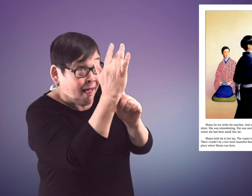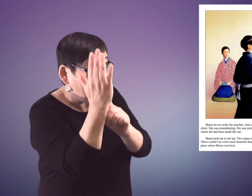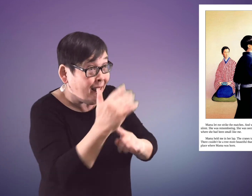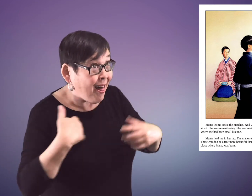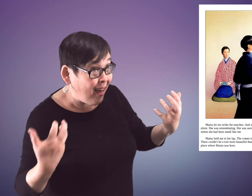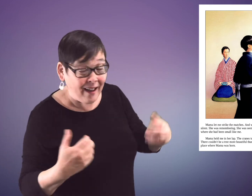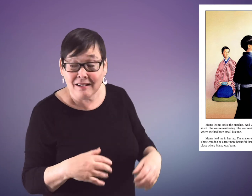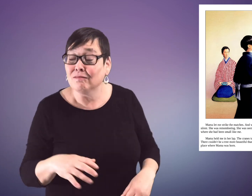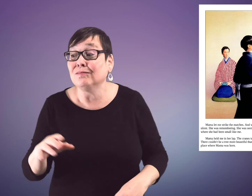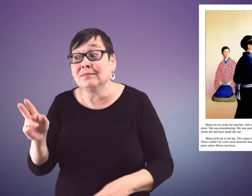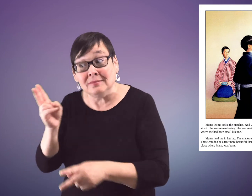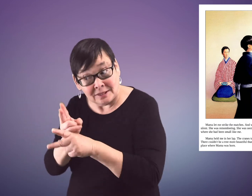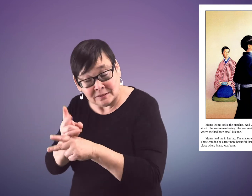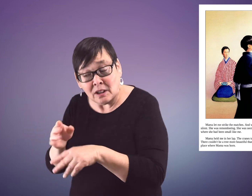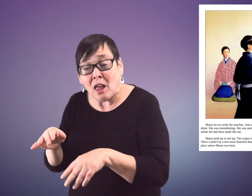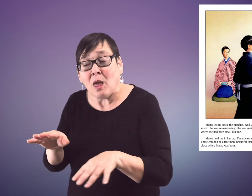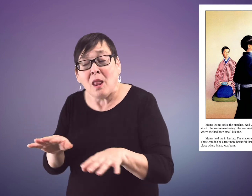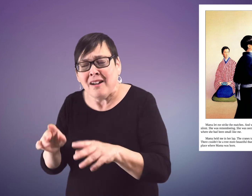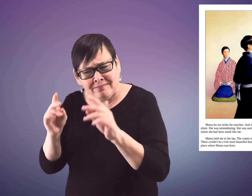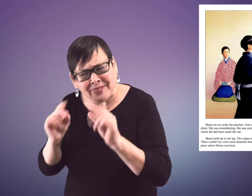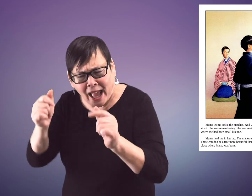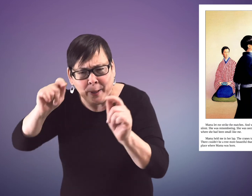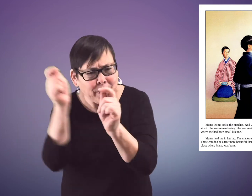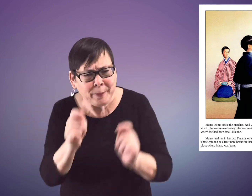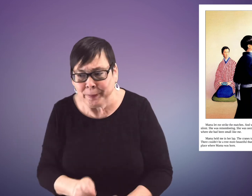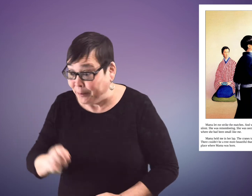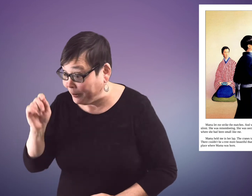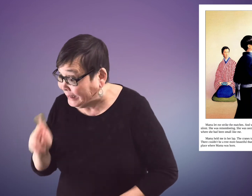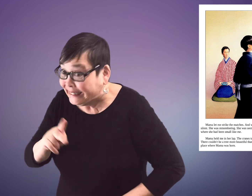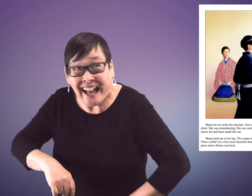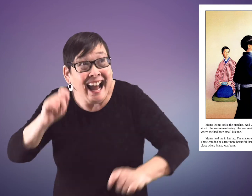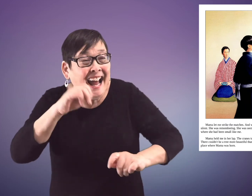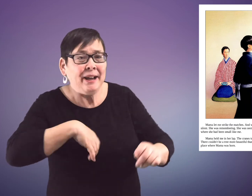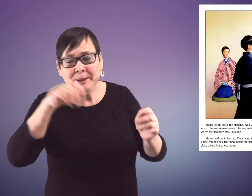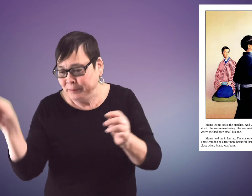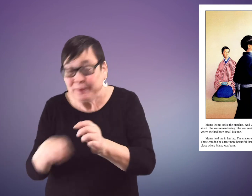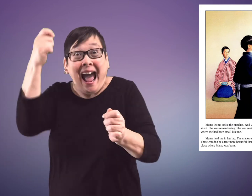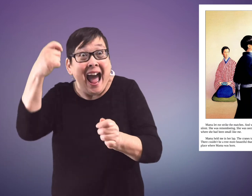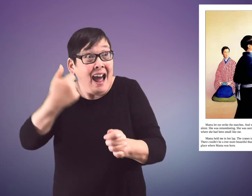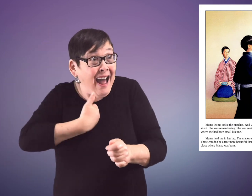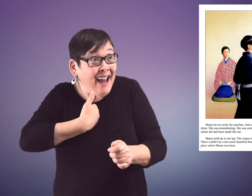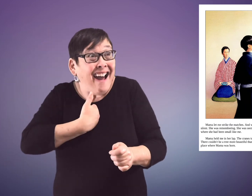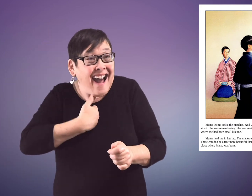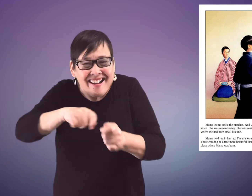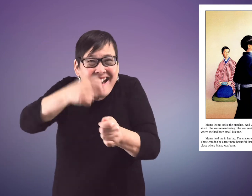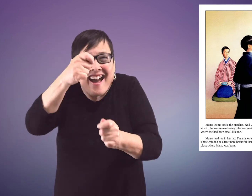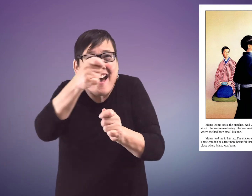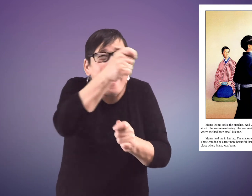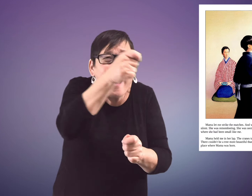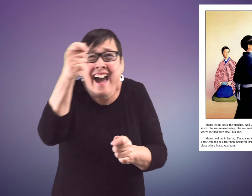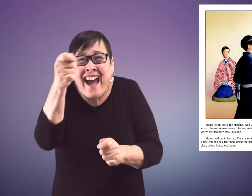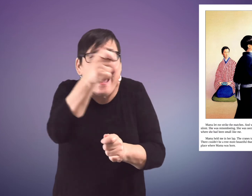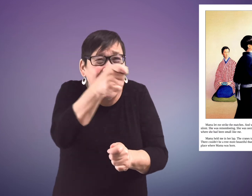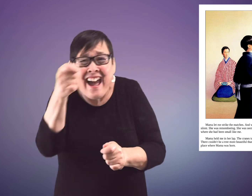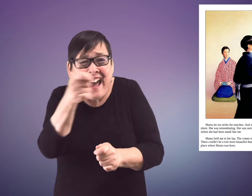May I?" "All right, do it quickly then." Mama let me strike the matches. And